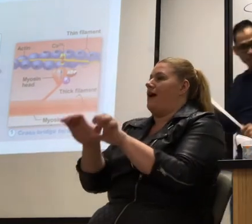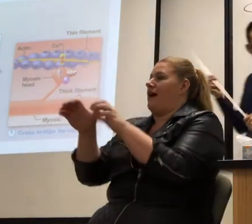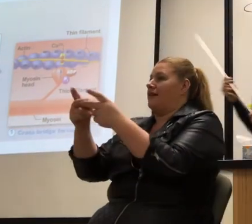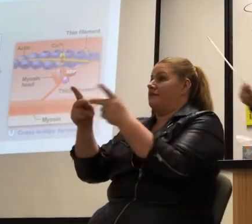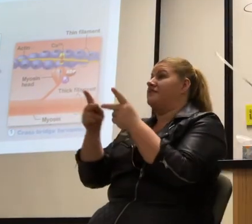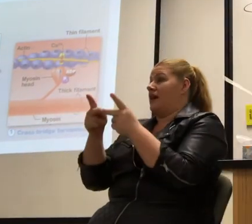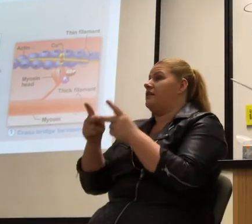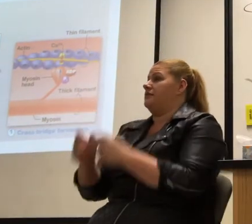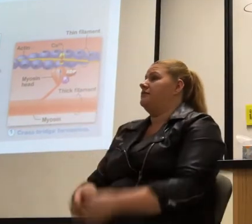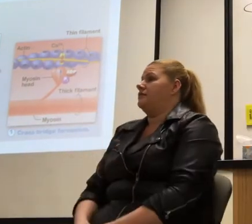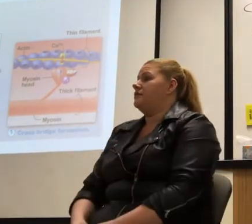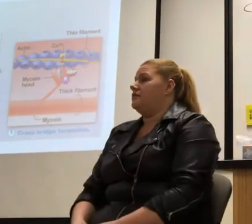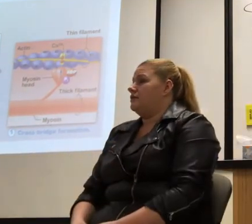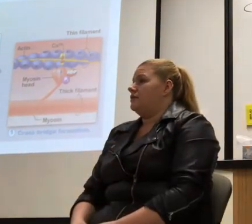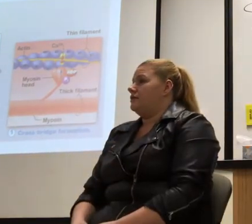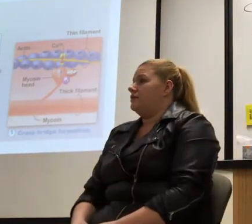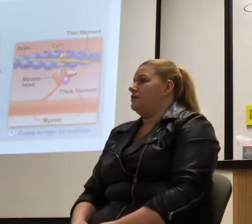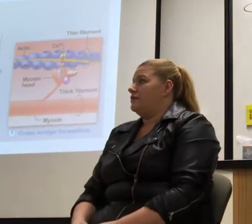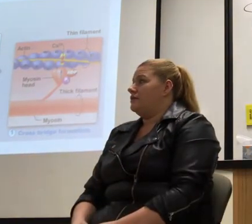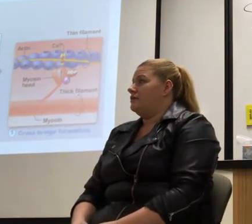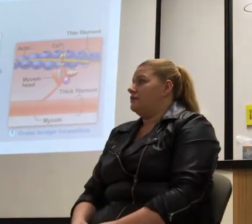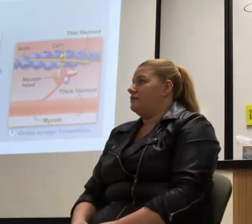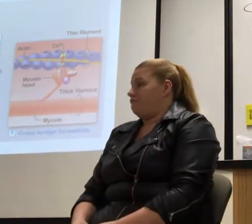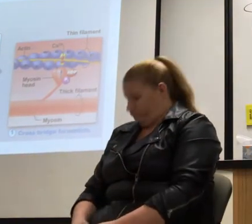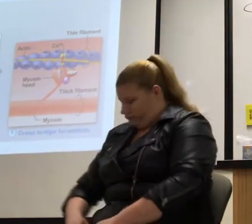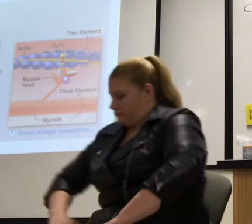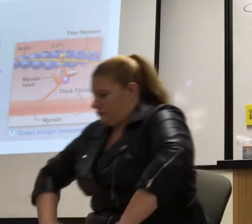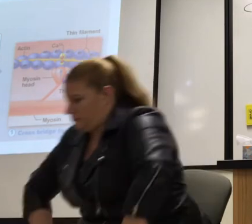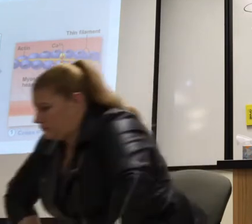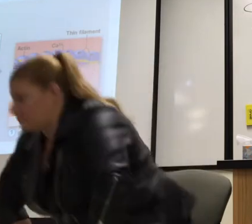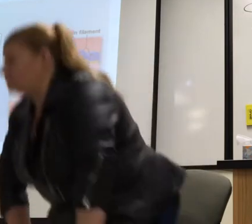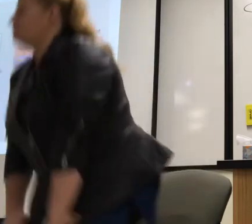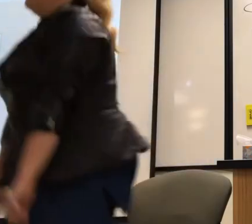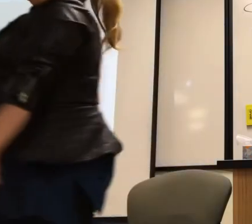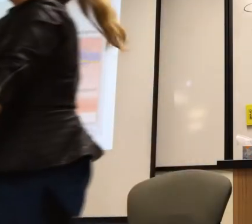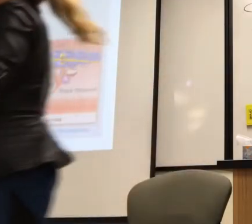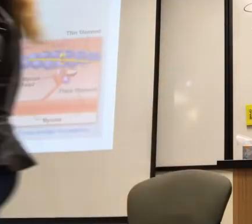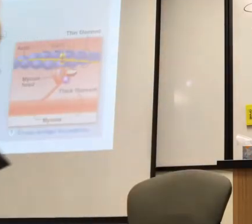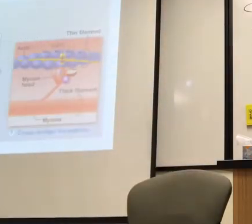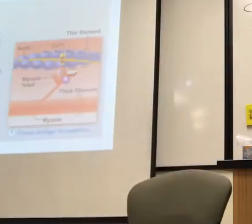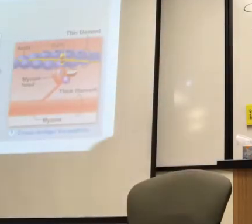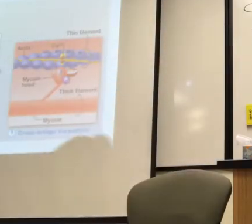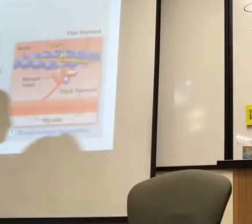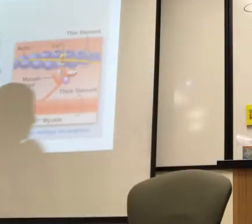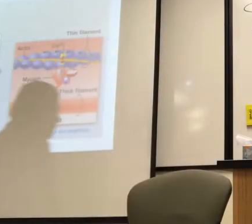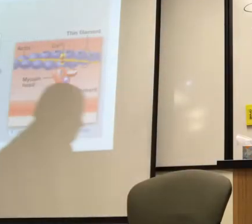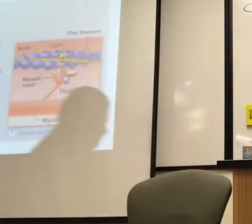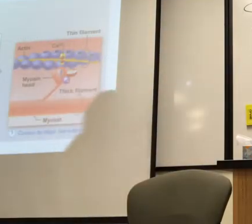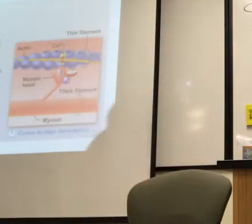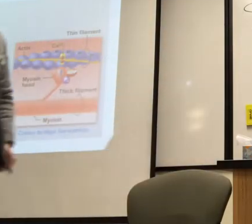what had to happen for this to occur. So,